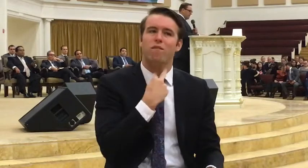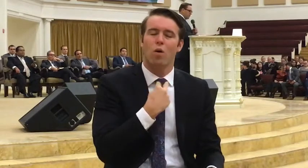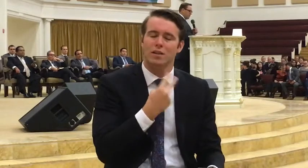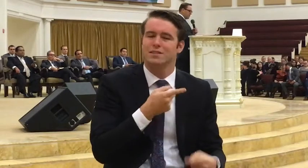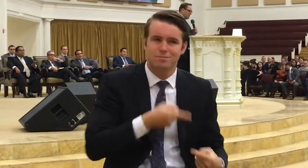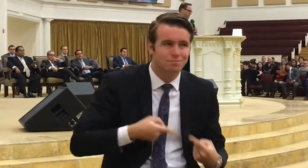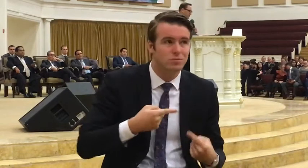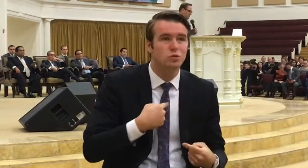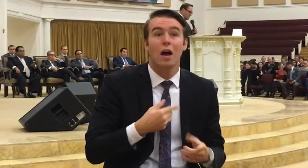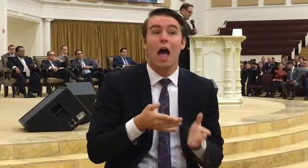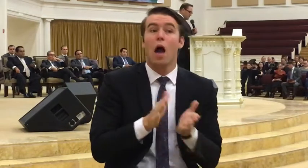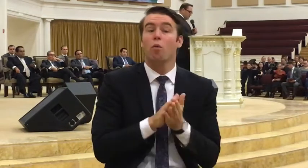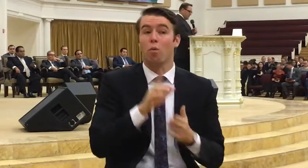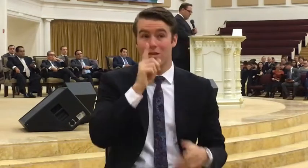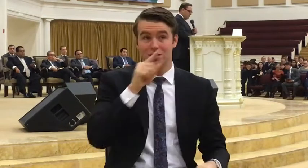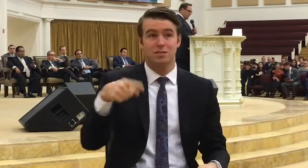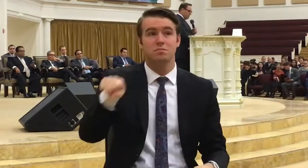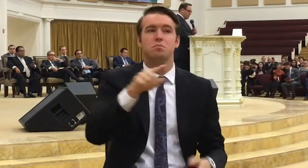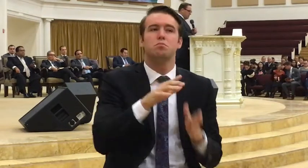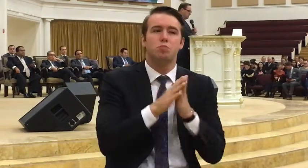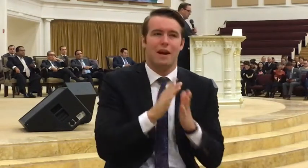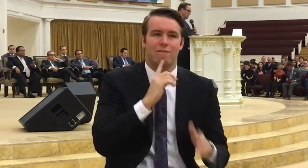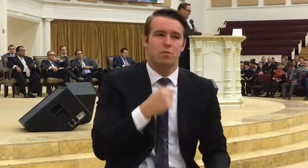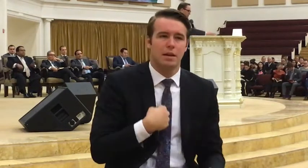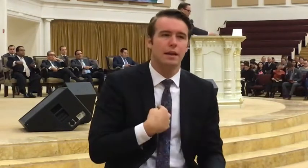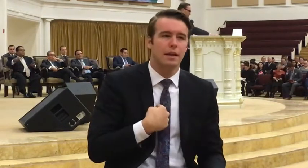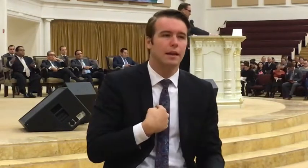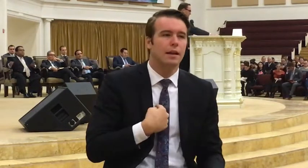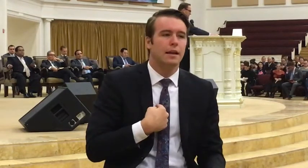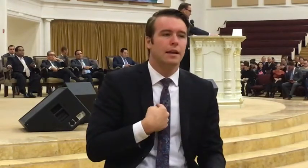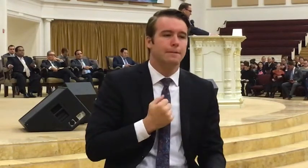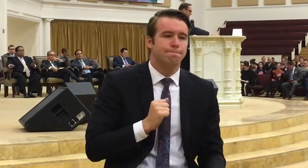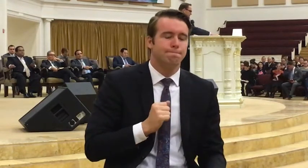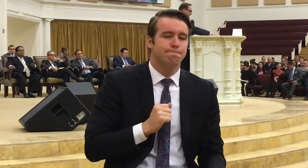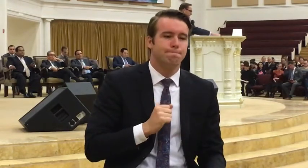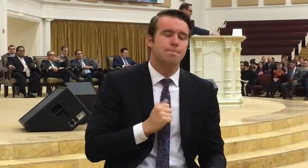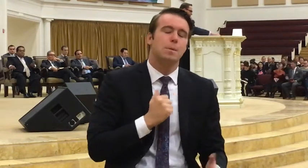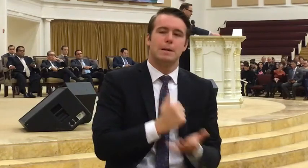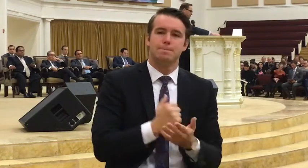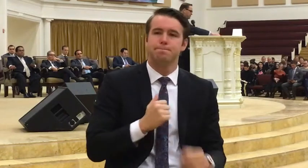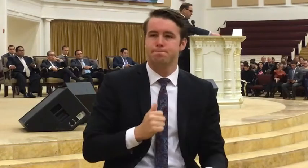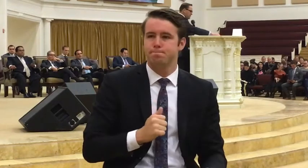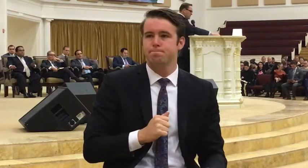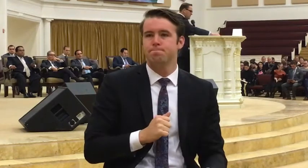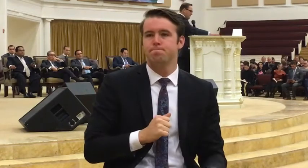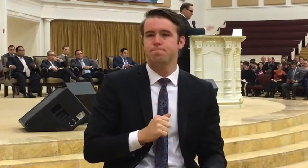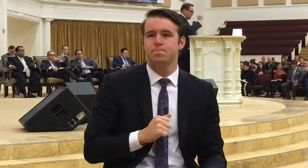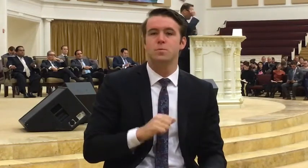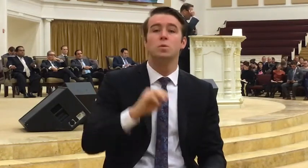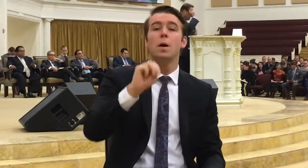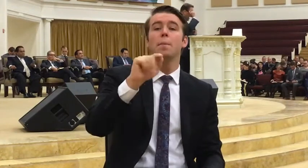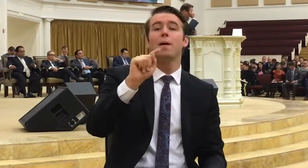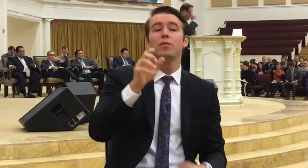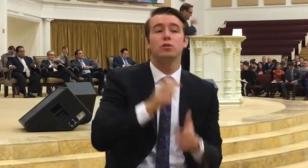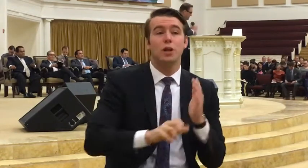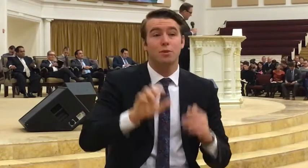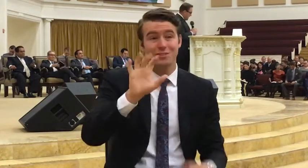So I request that you would say a prayer for me. Amen. Matthew